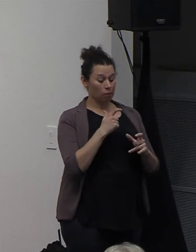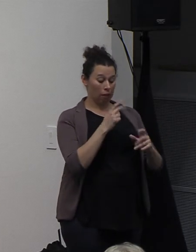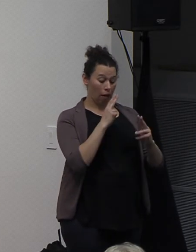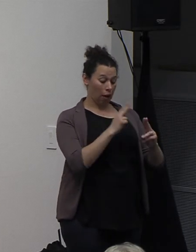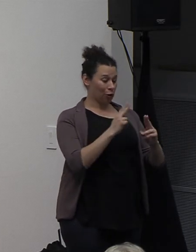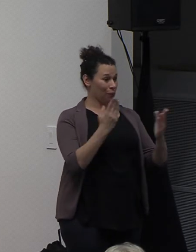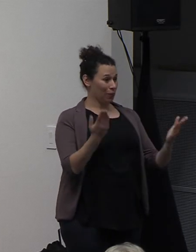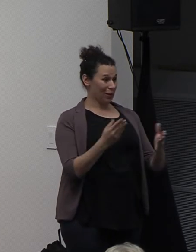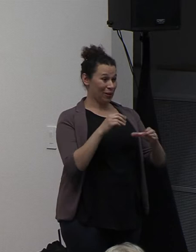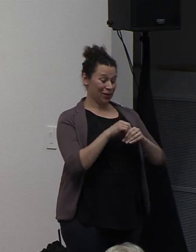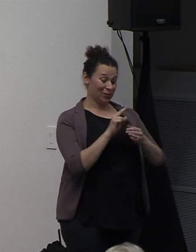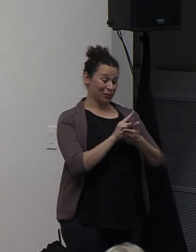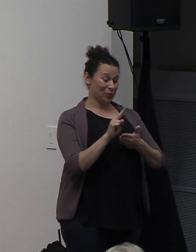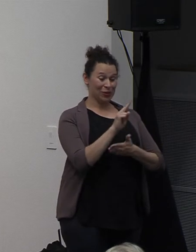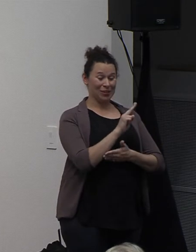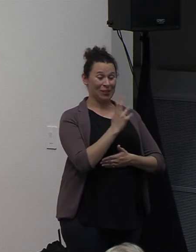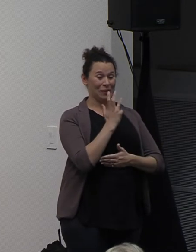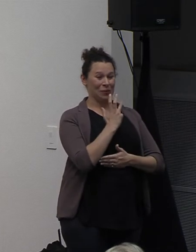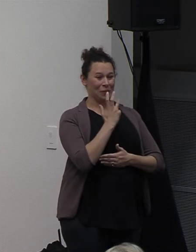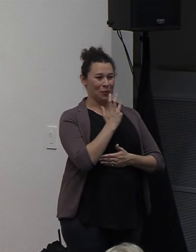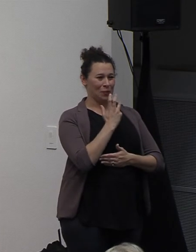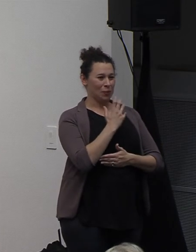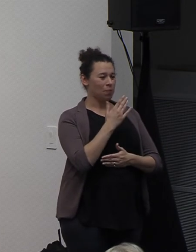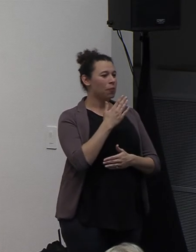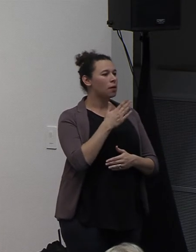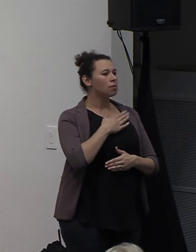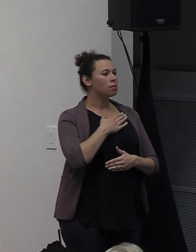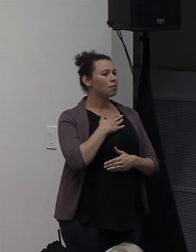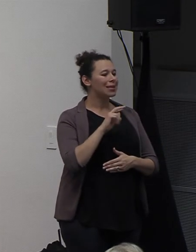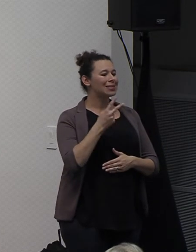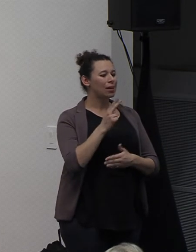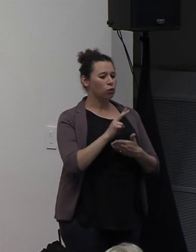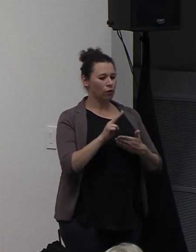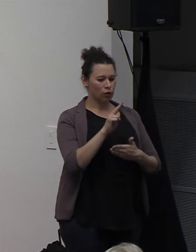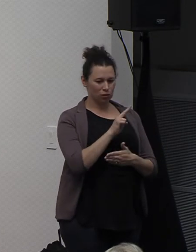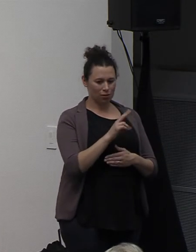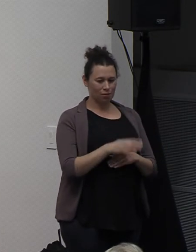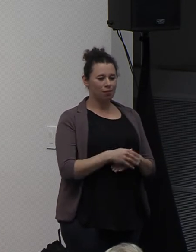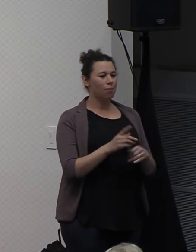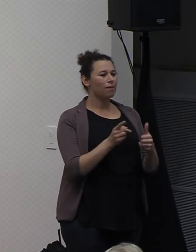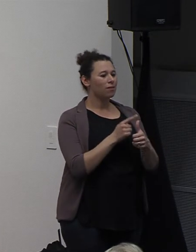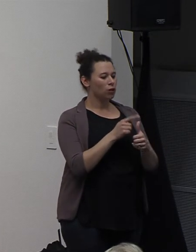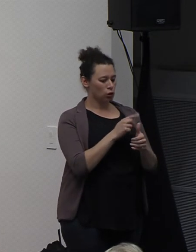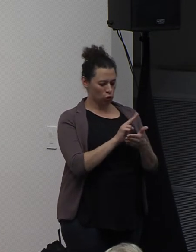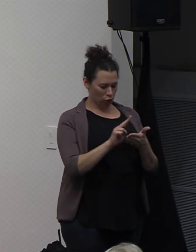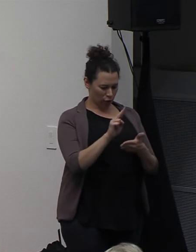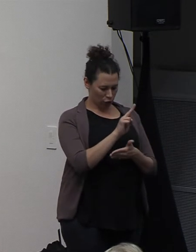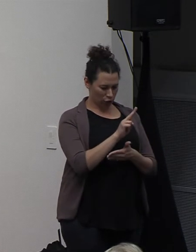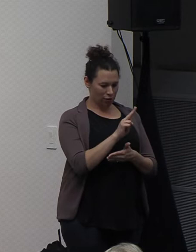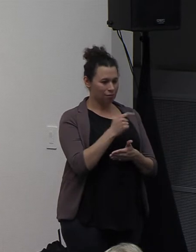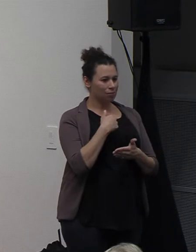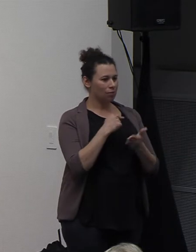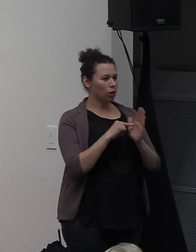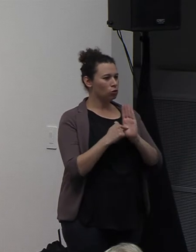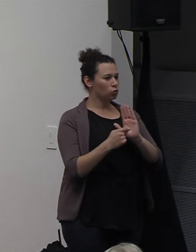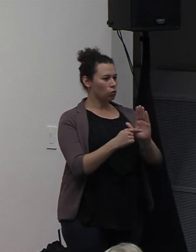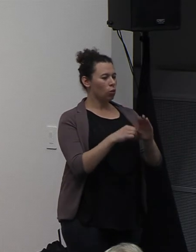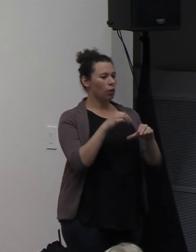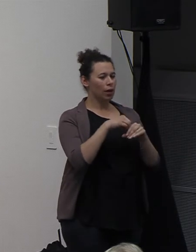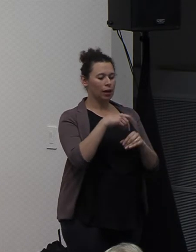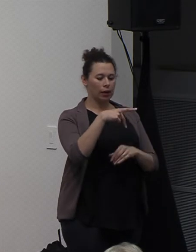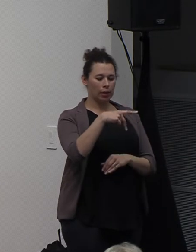on university. It's my second university. The first university, I show my exhibition in